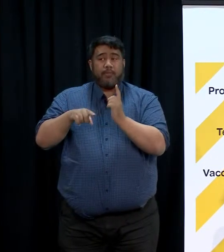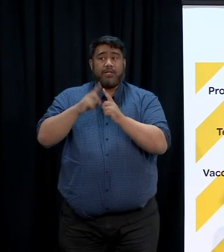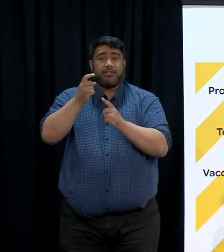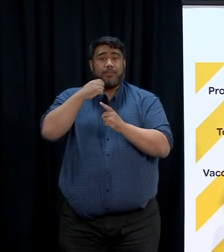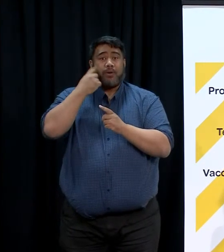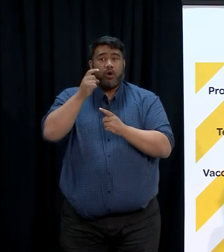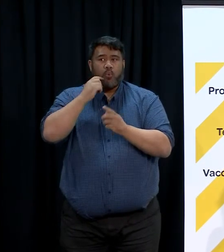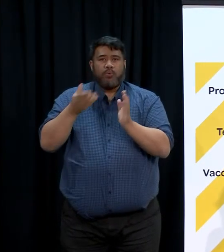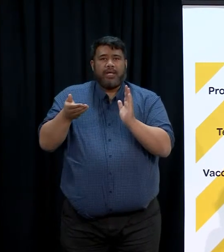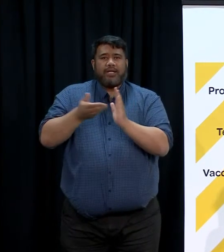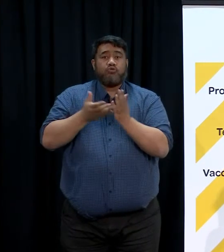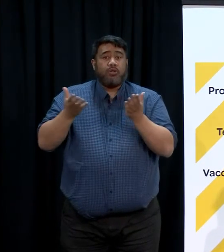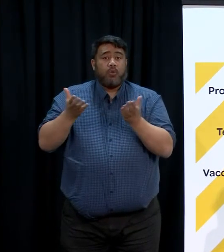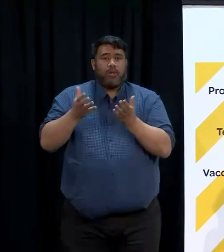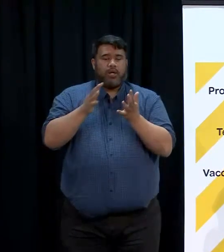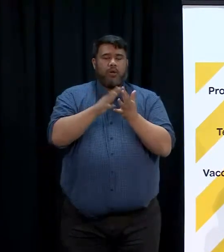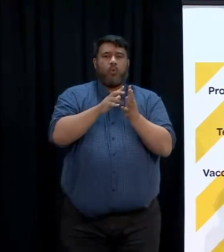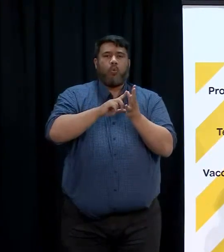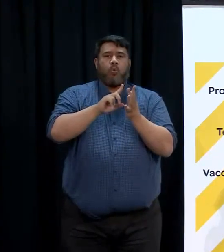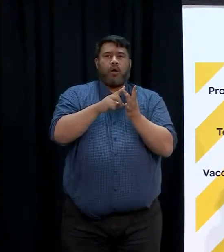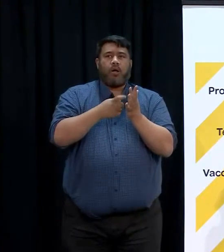Wairoa Valley Road.